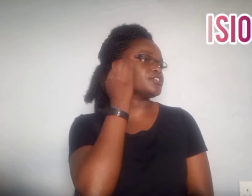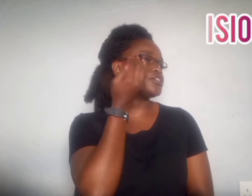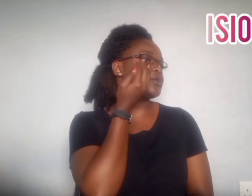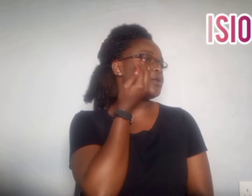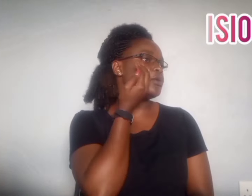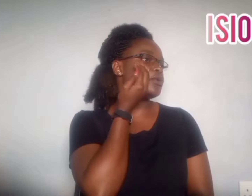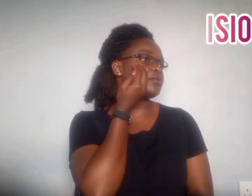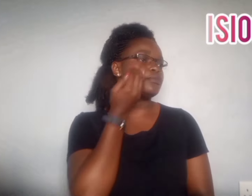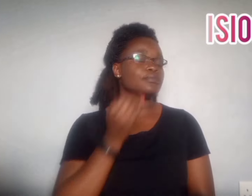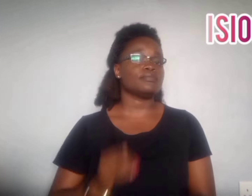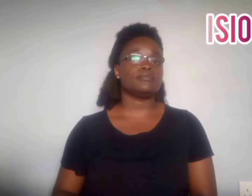Isiolo.